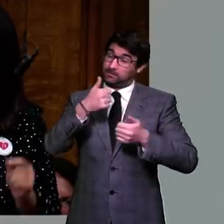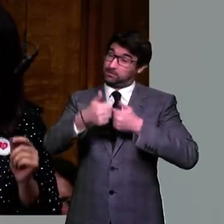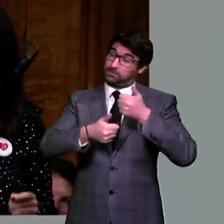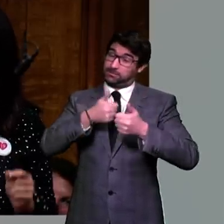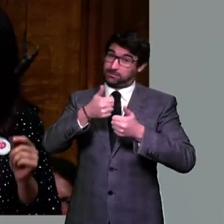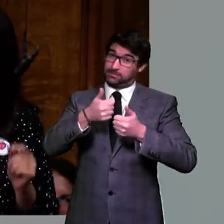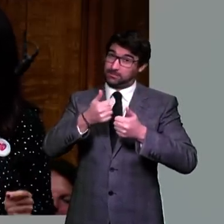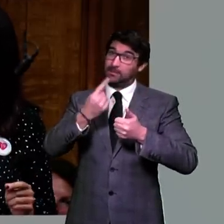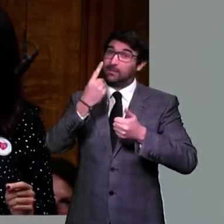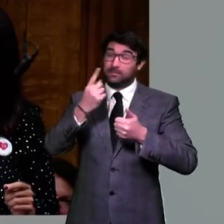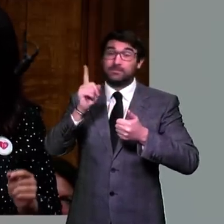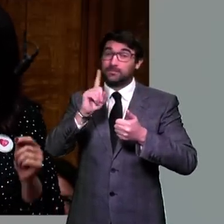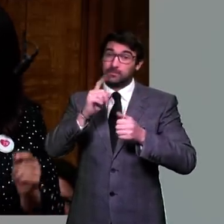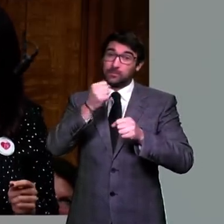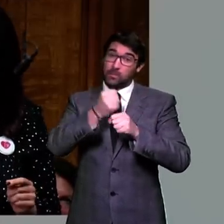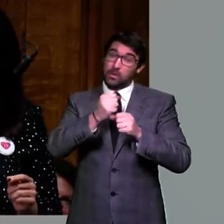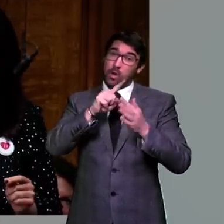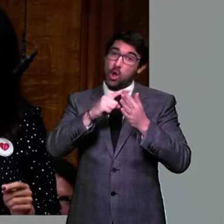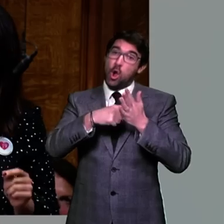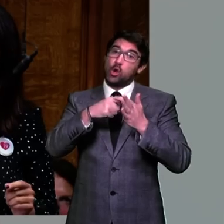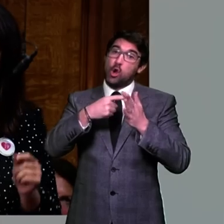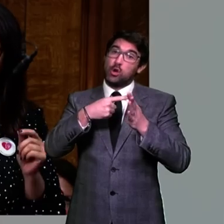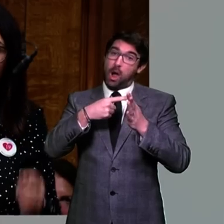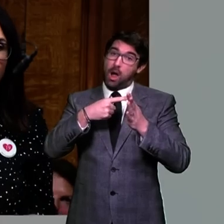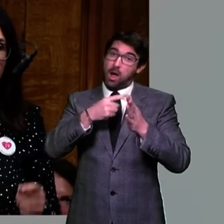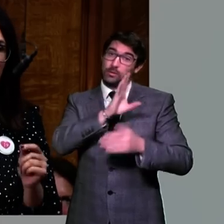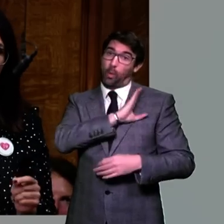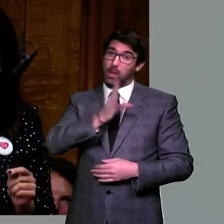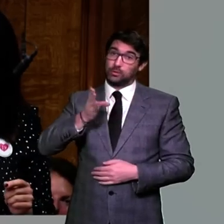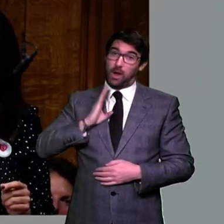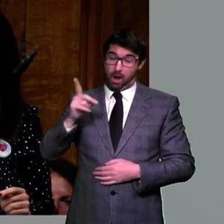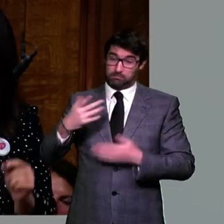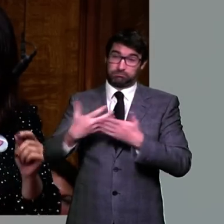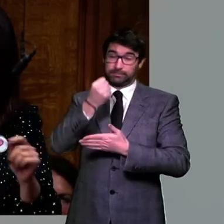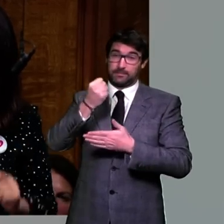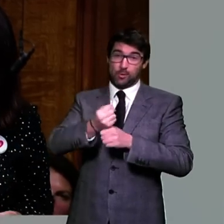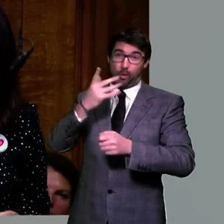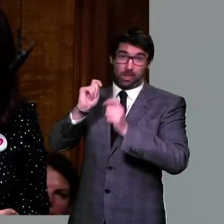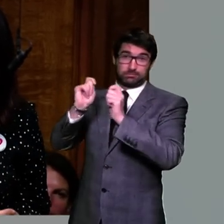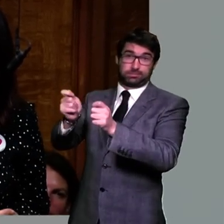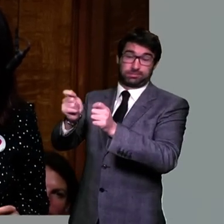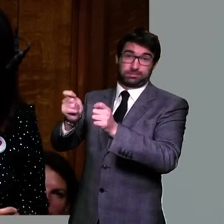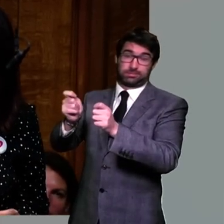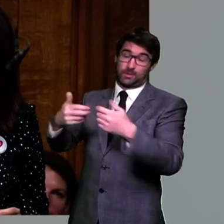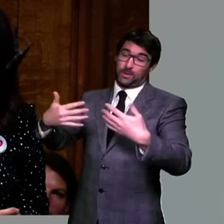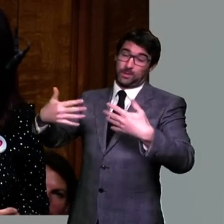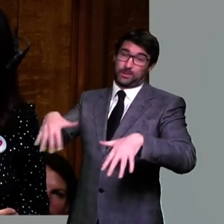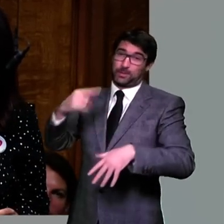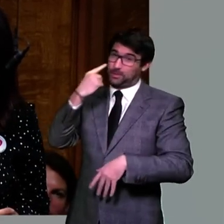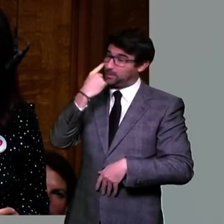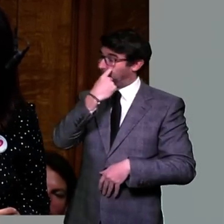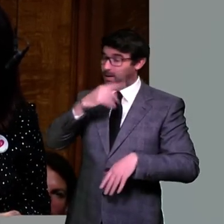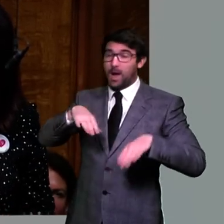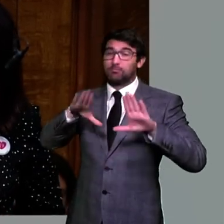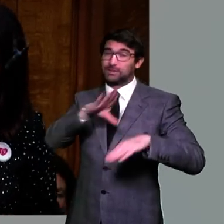soldiers from the Infantry Battle School in Brecon who took home a coveted gold medal, further cementing Brecon's special place in the